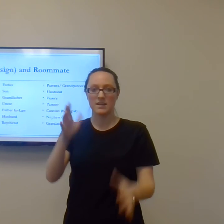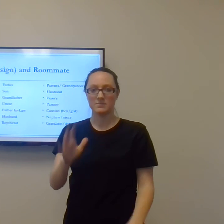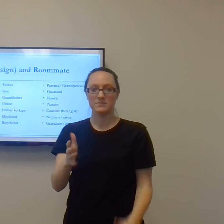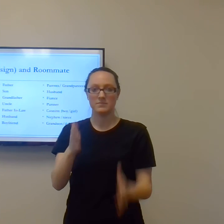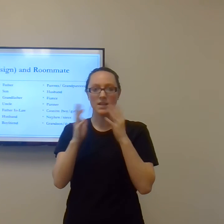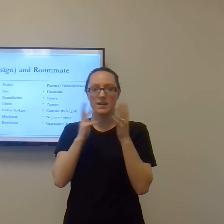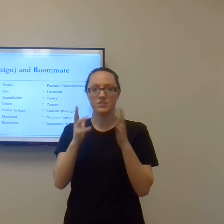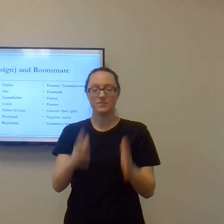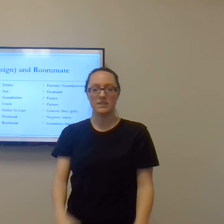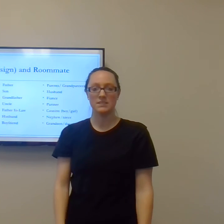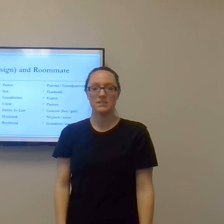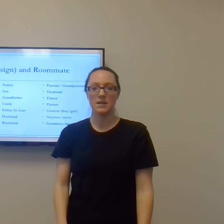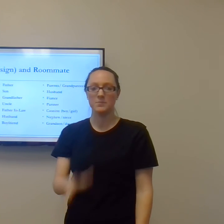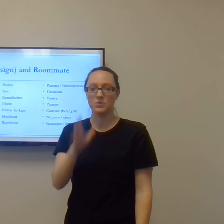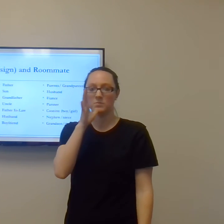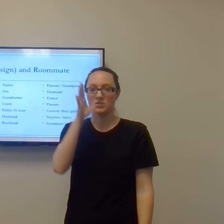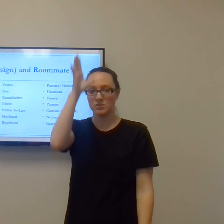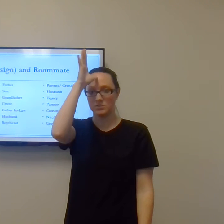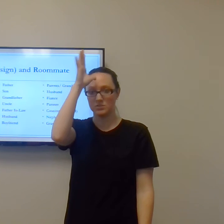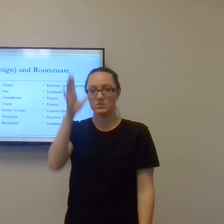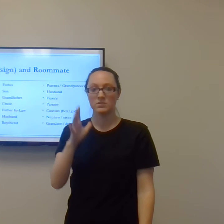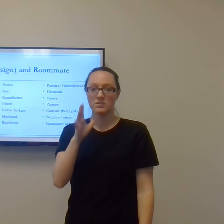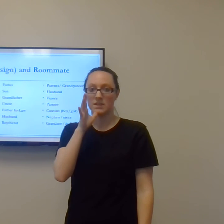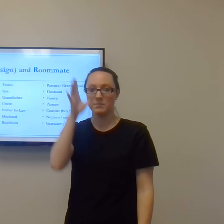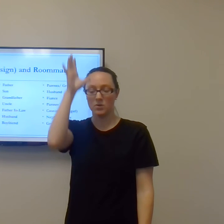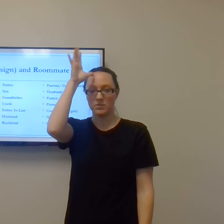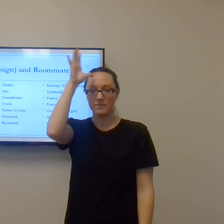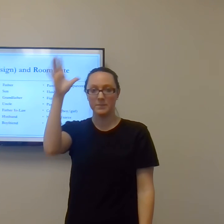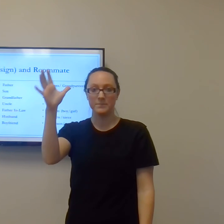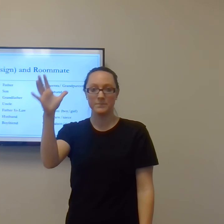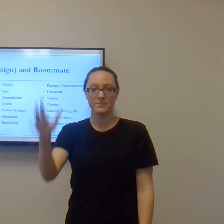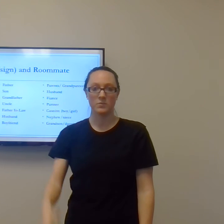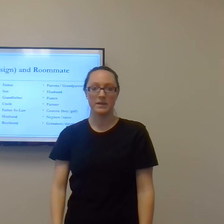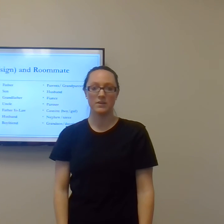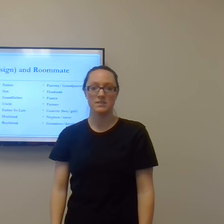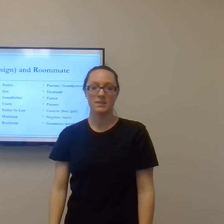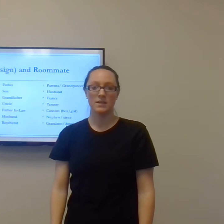kind of a lot of extra space. You normally just hit both of them for parents.